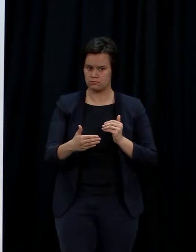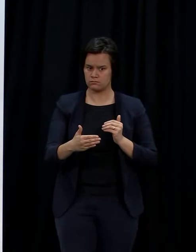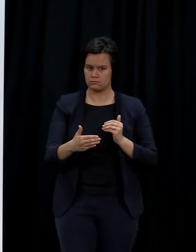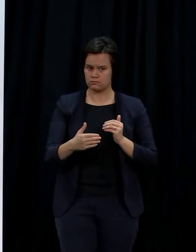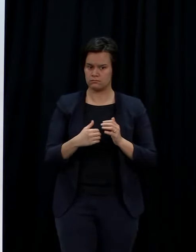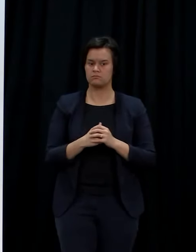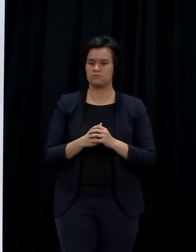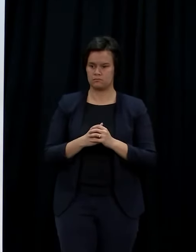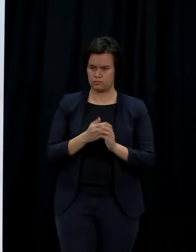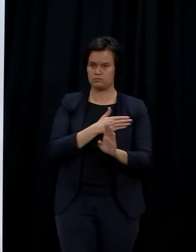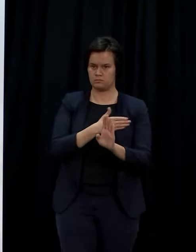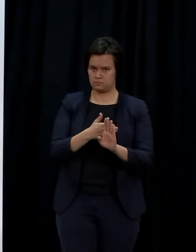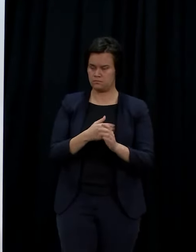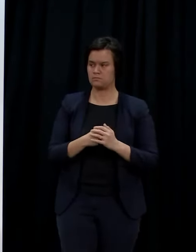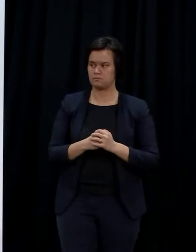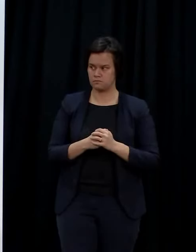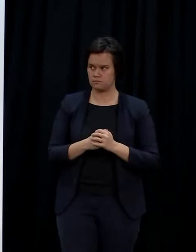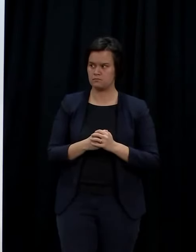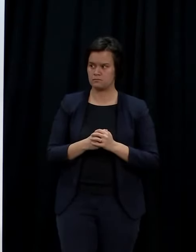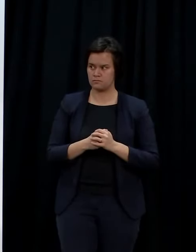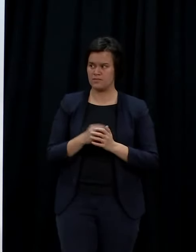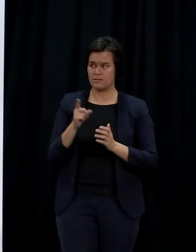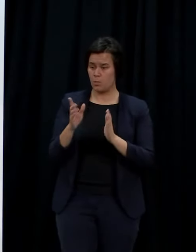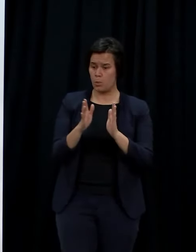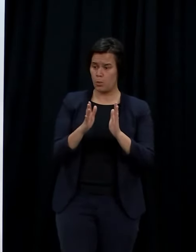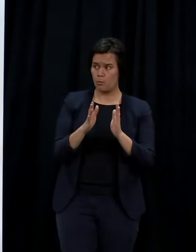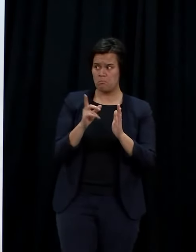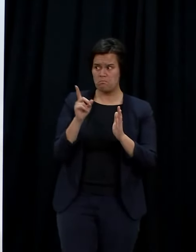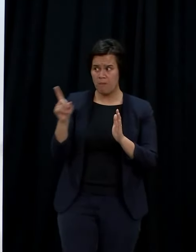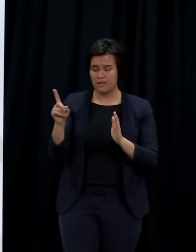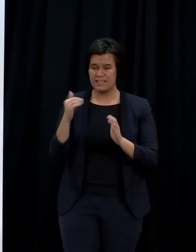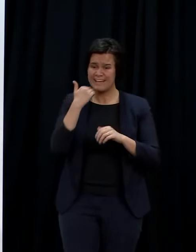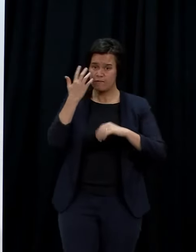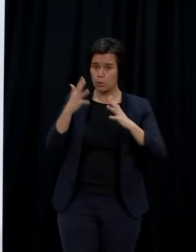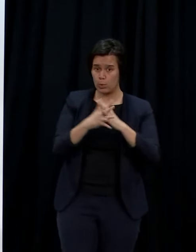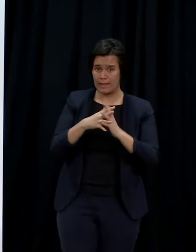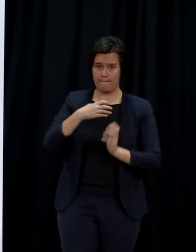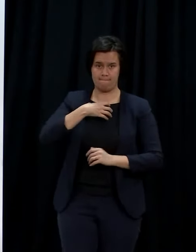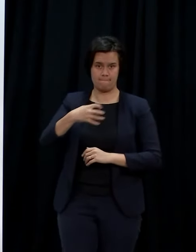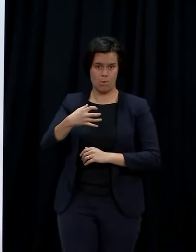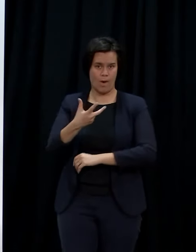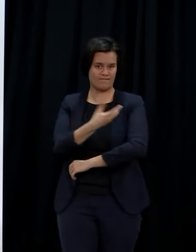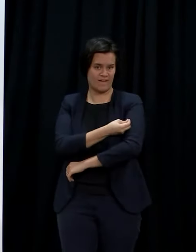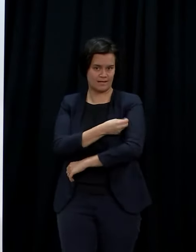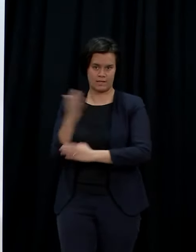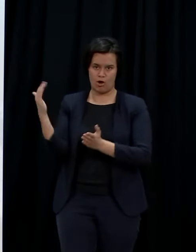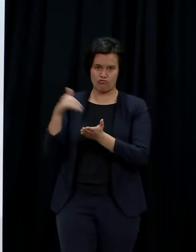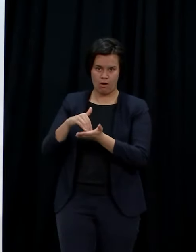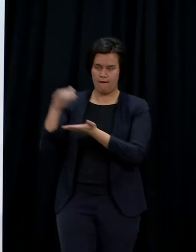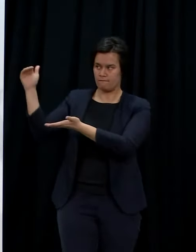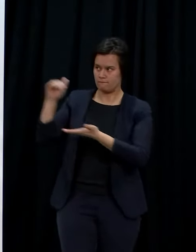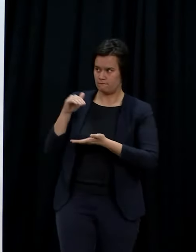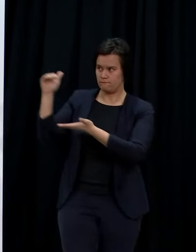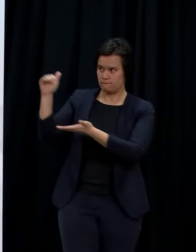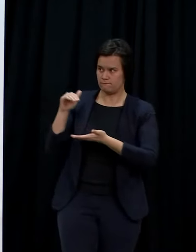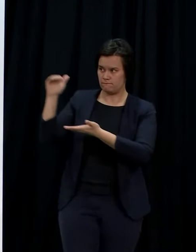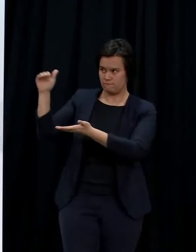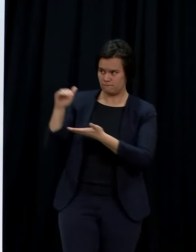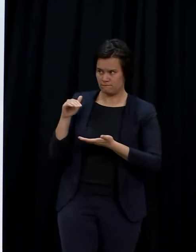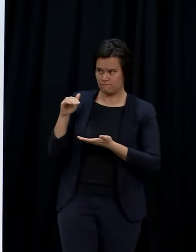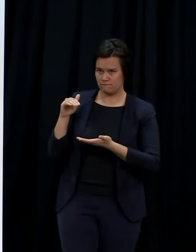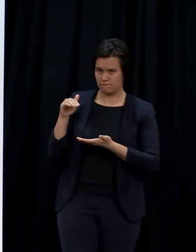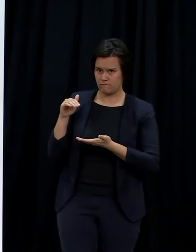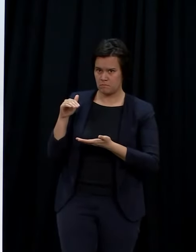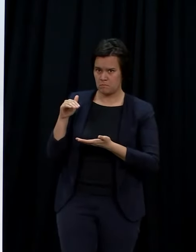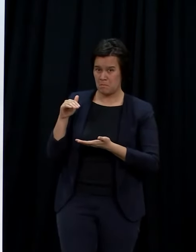80 plus on the current kind of weekly shipments, you would run out. Have you talked to Pfizer about getting larger weekly shipments, or are